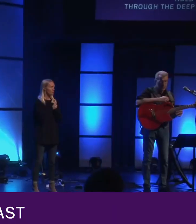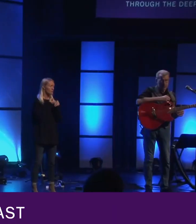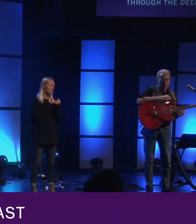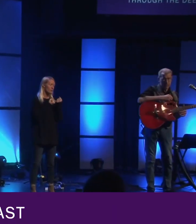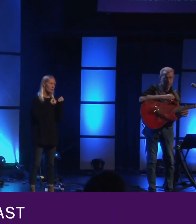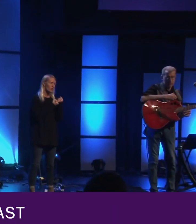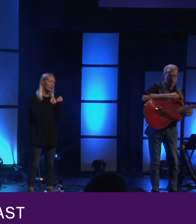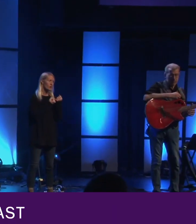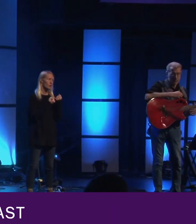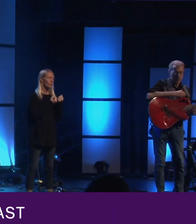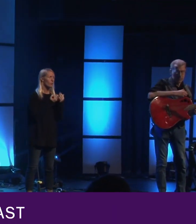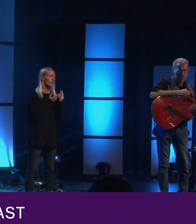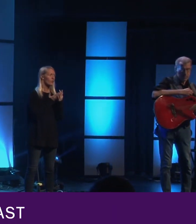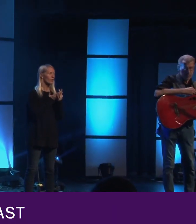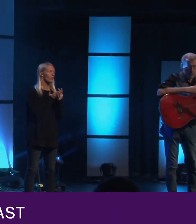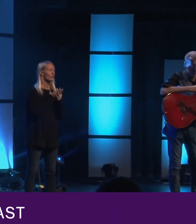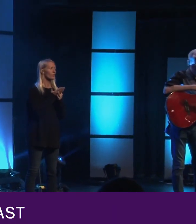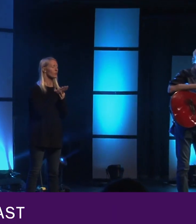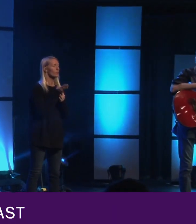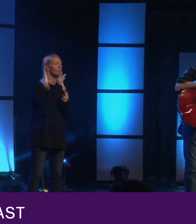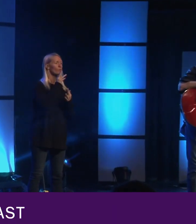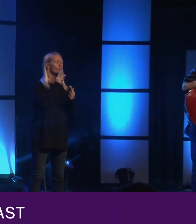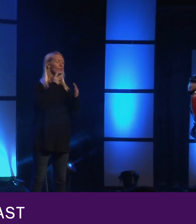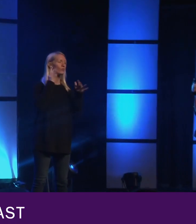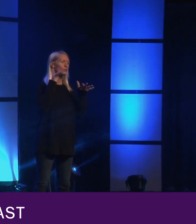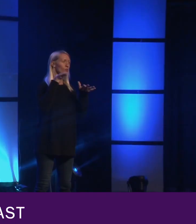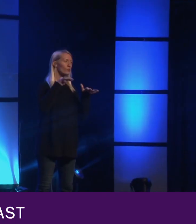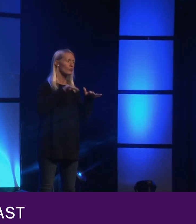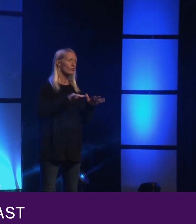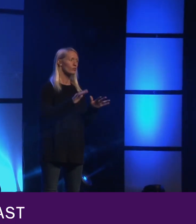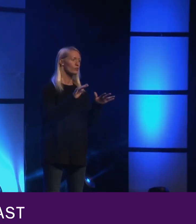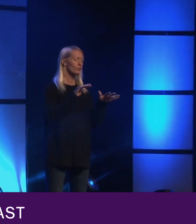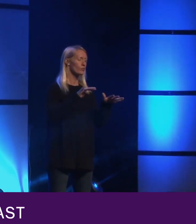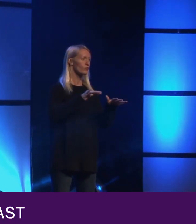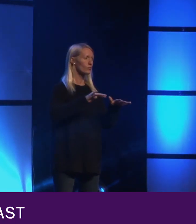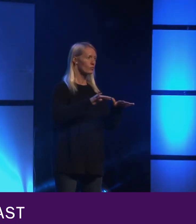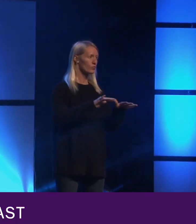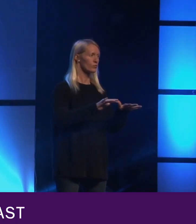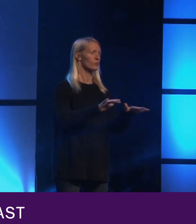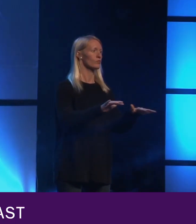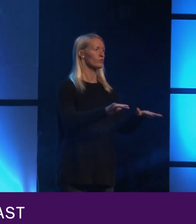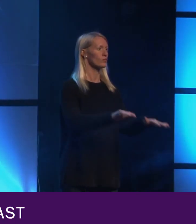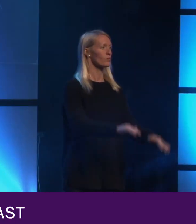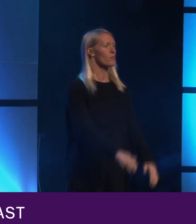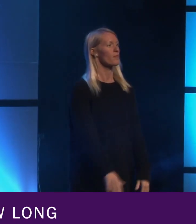fast through the deep and steady current.